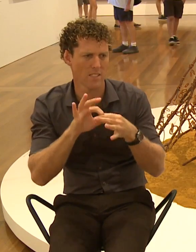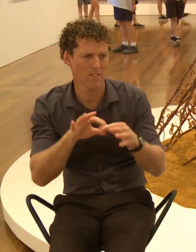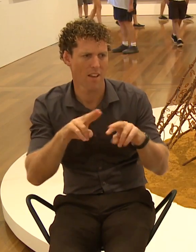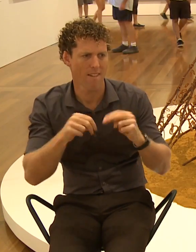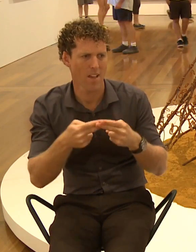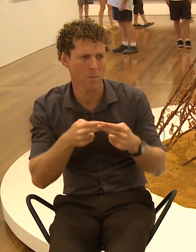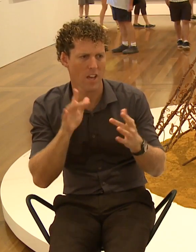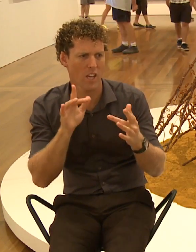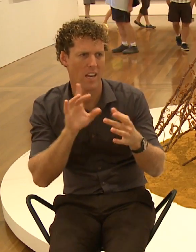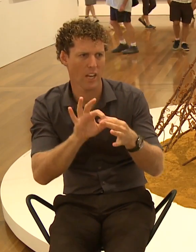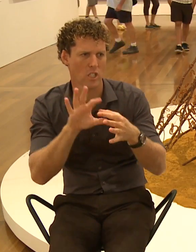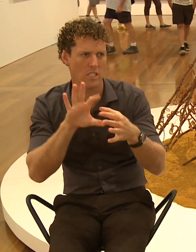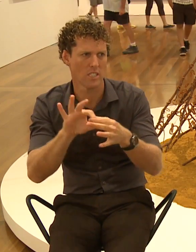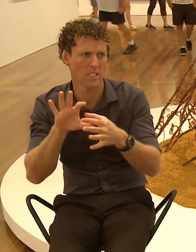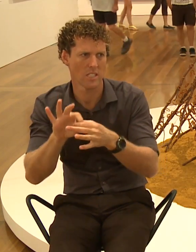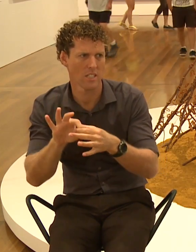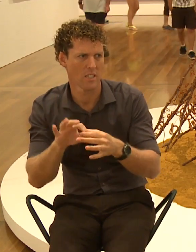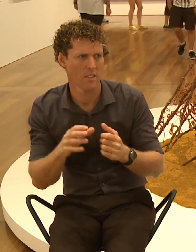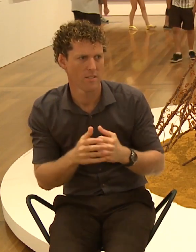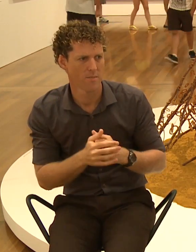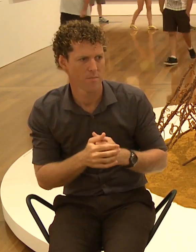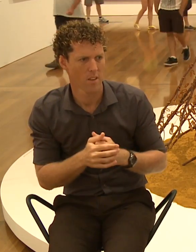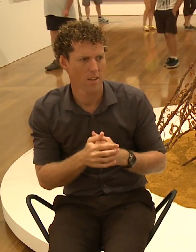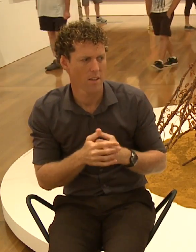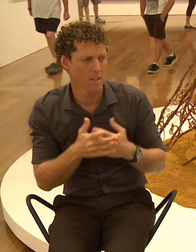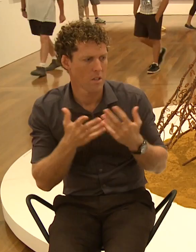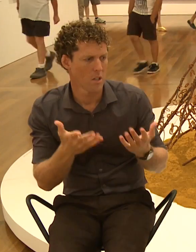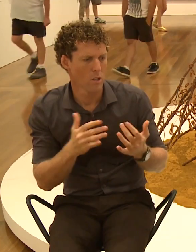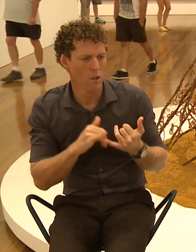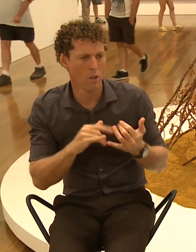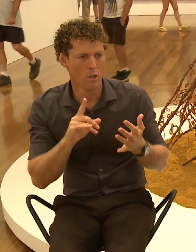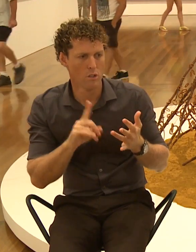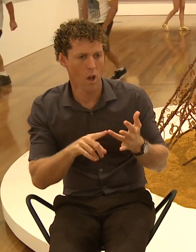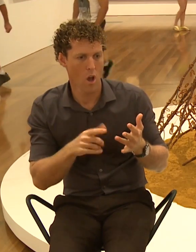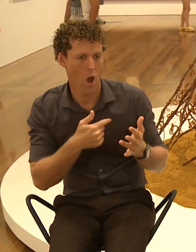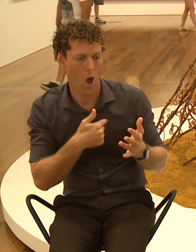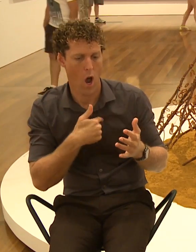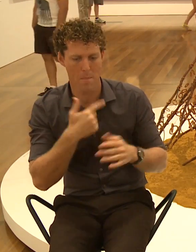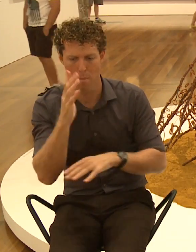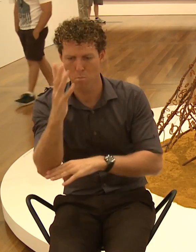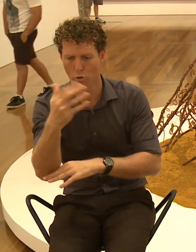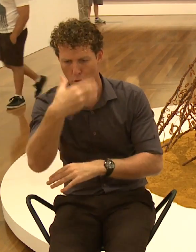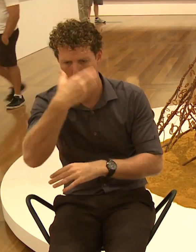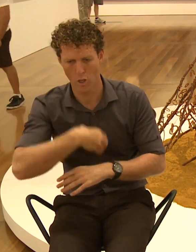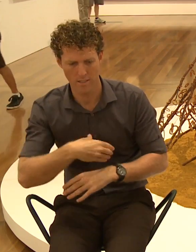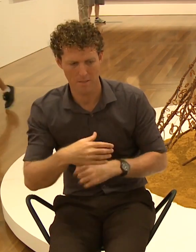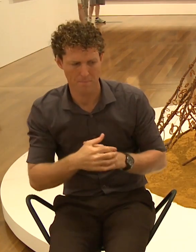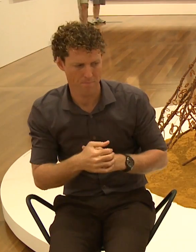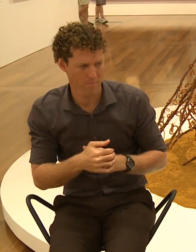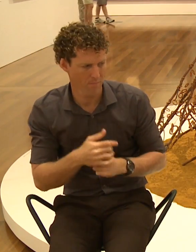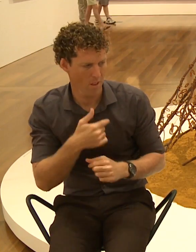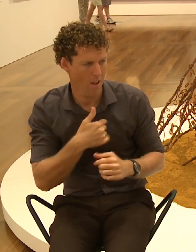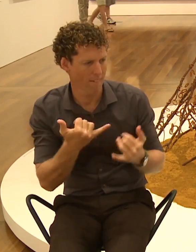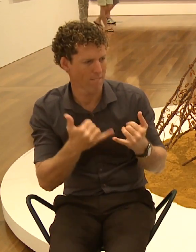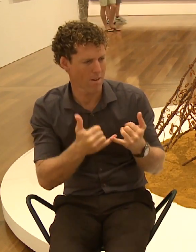all over that side. And yeah, so I'm a bush person, and I'm